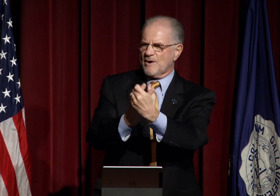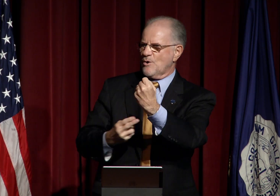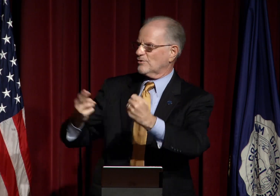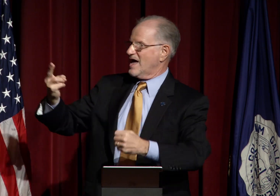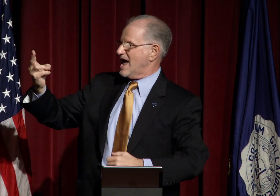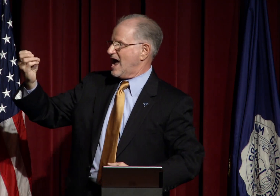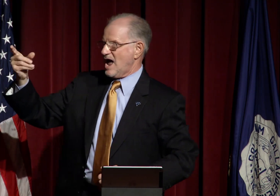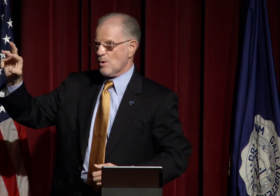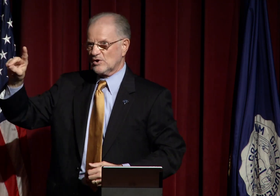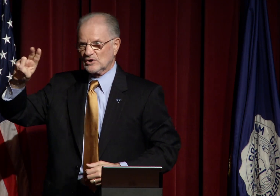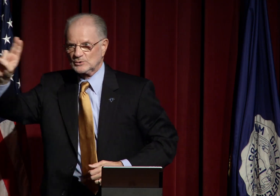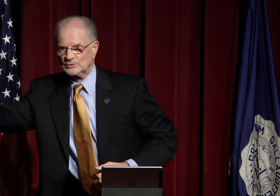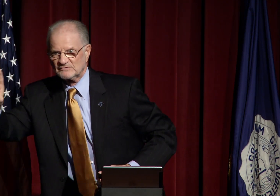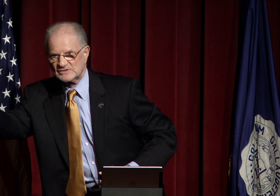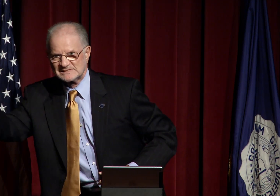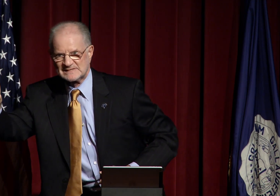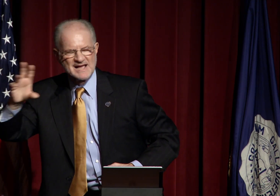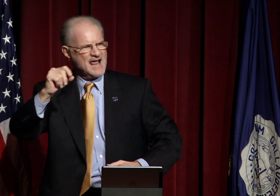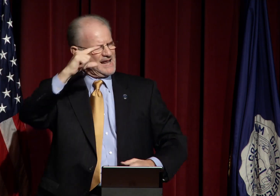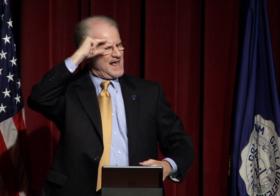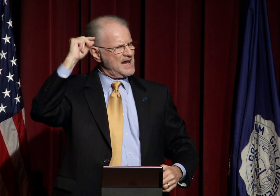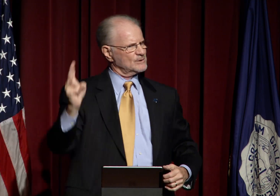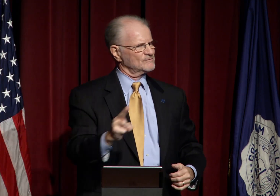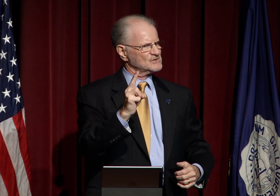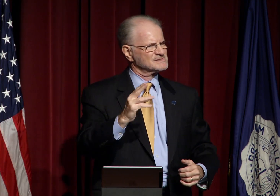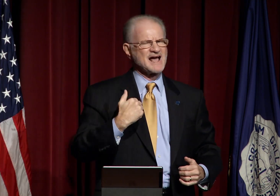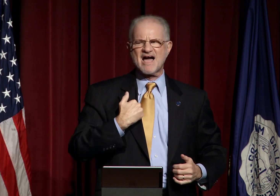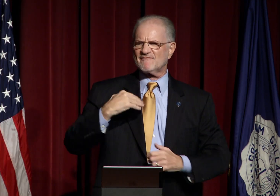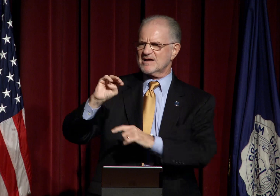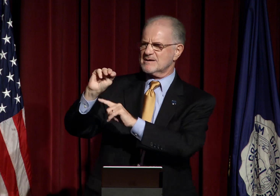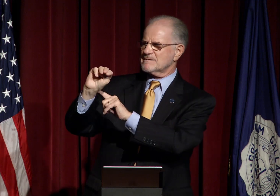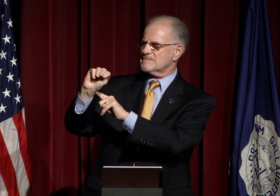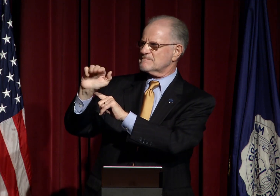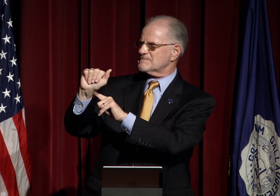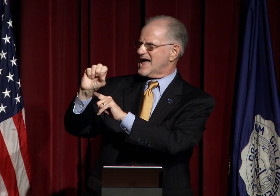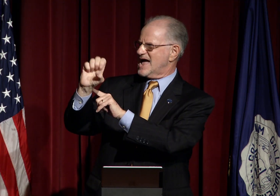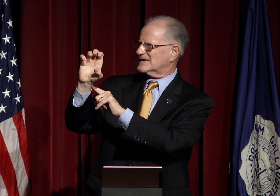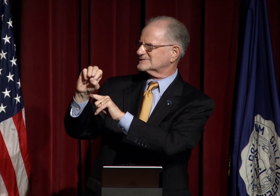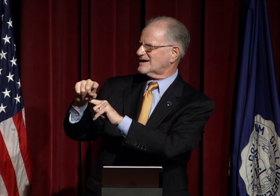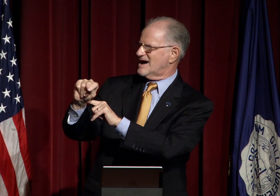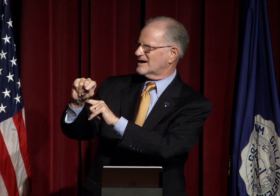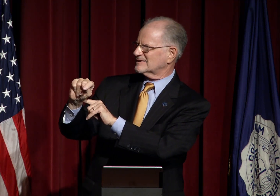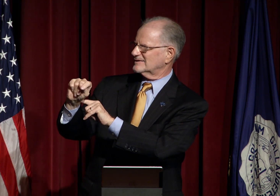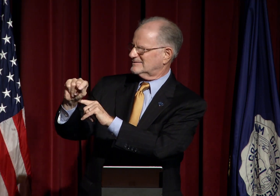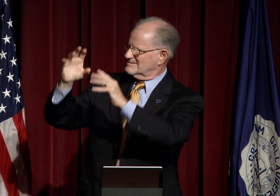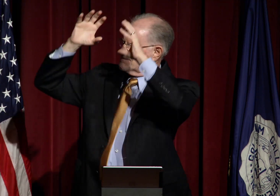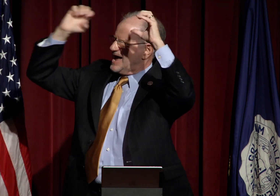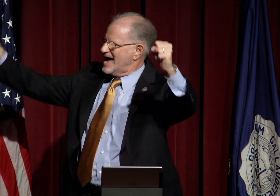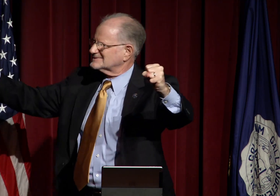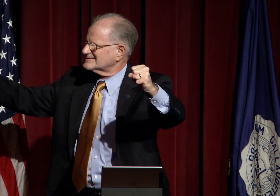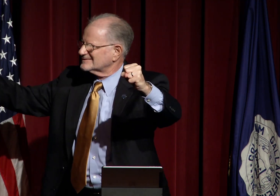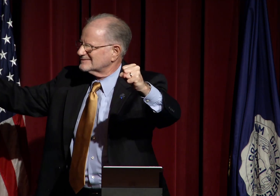And knowing that both Howard University and Gallaudet University have as their mascot the bison,